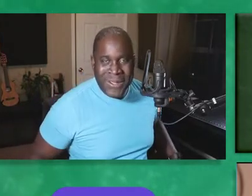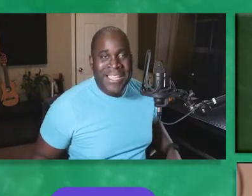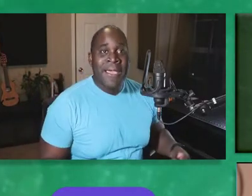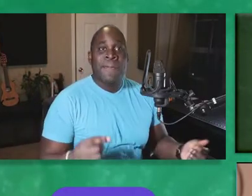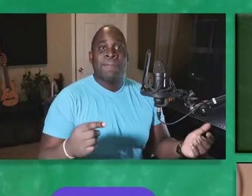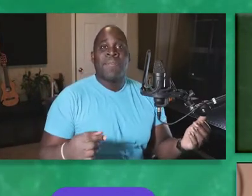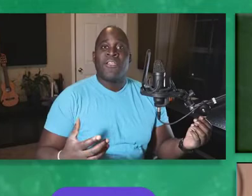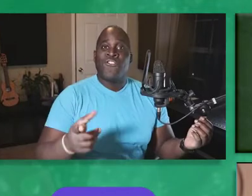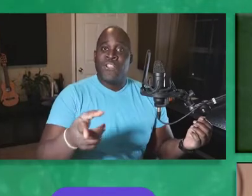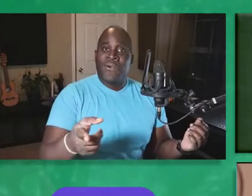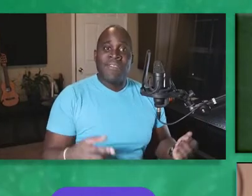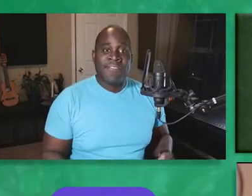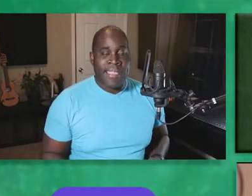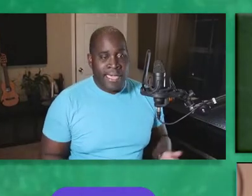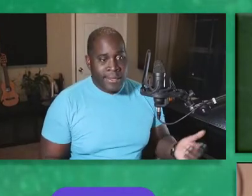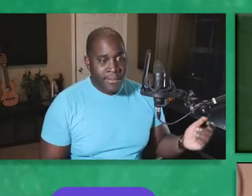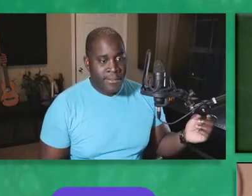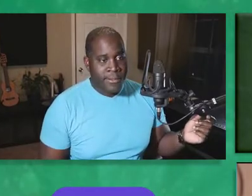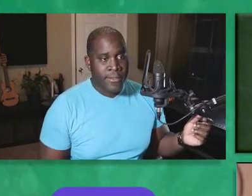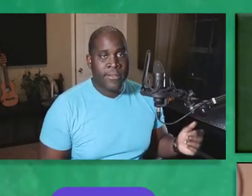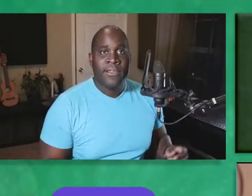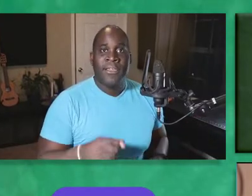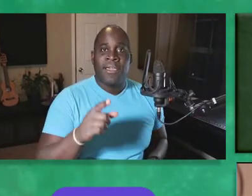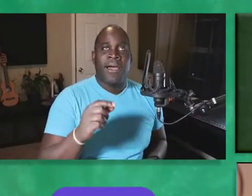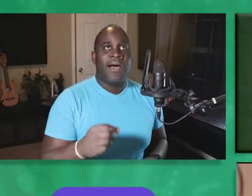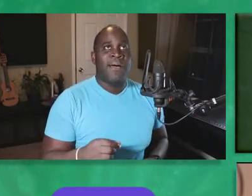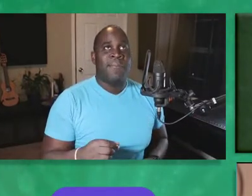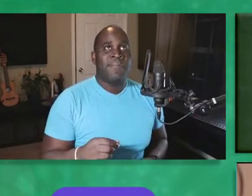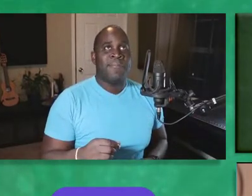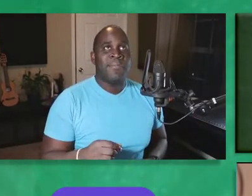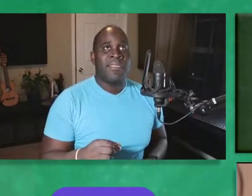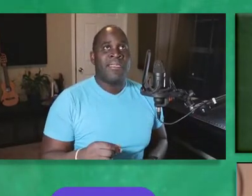you. She could have said,